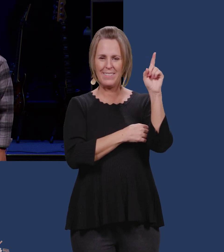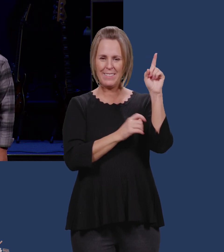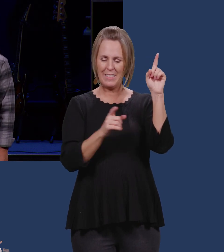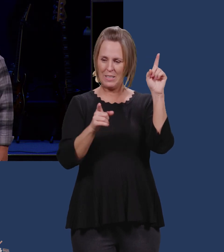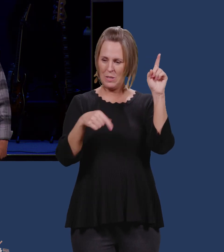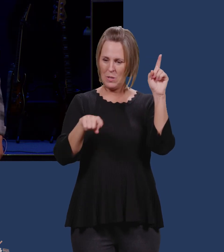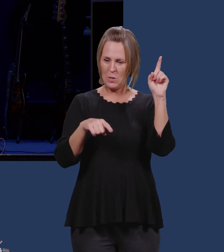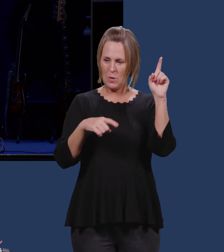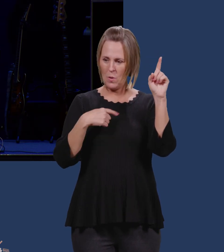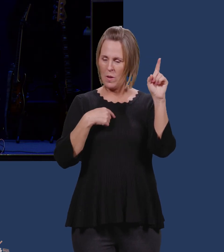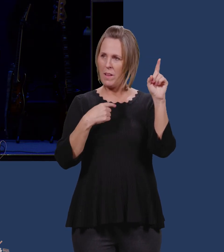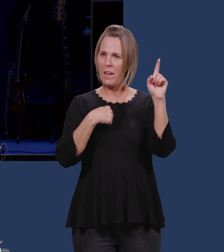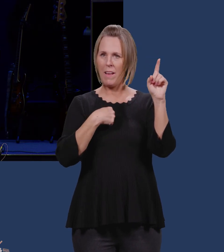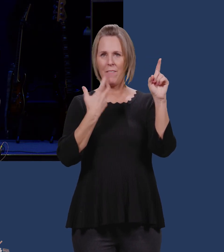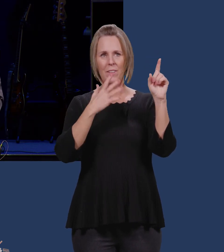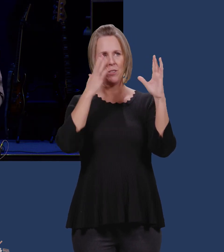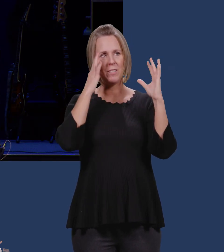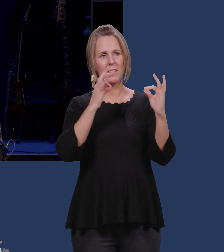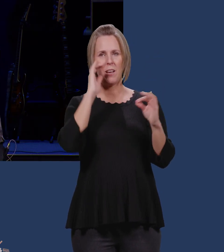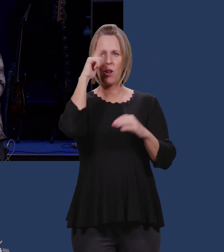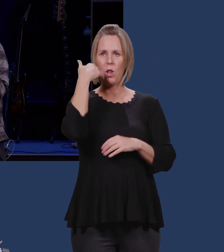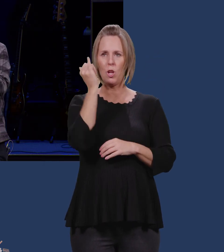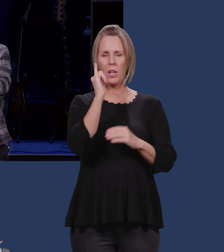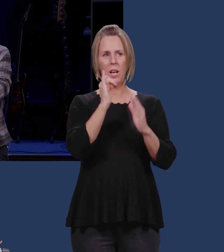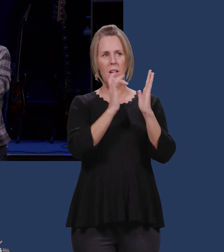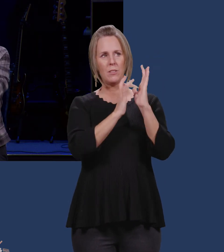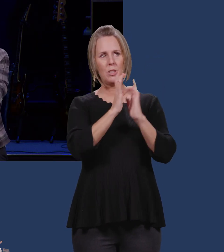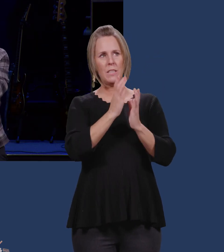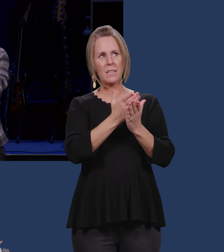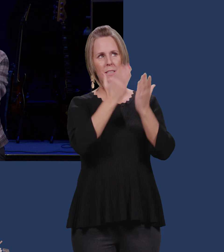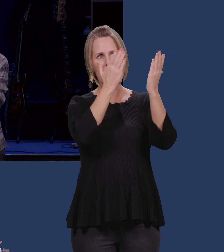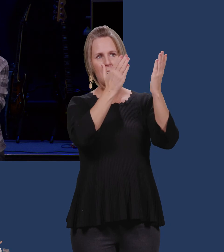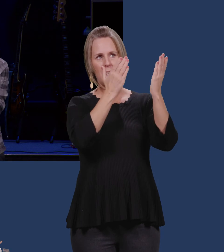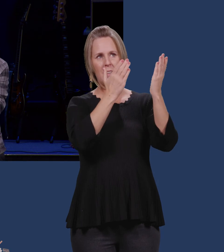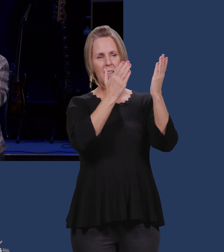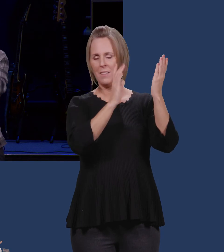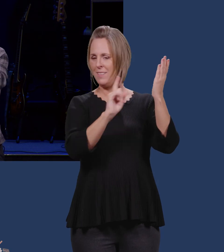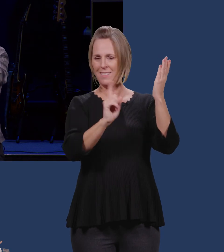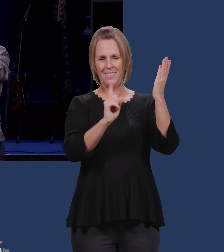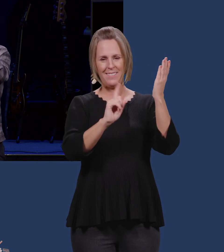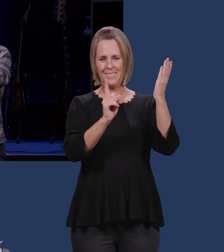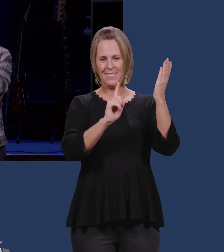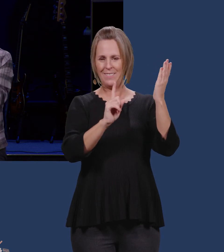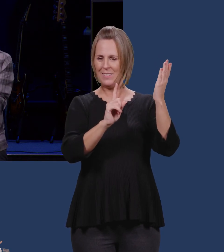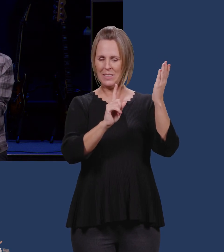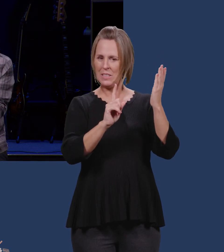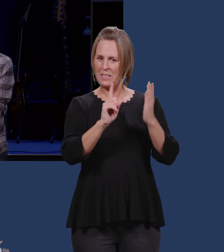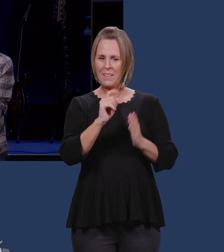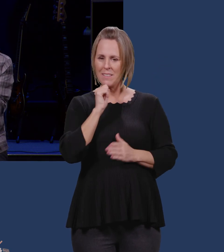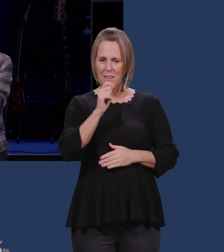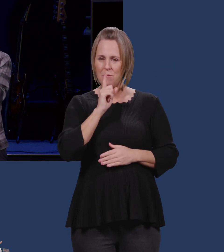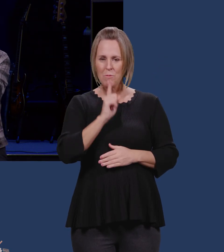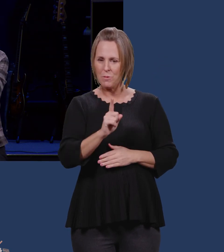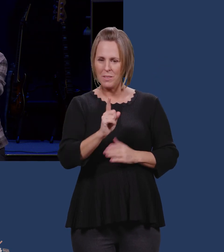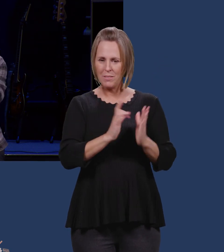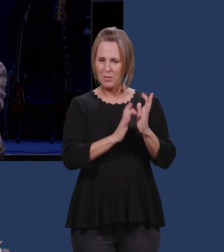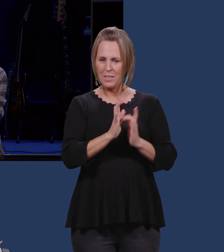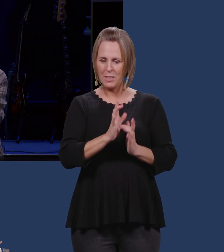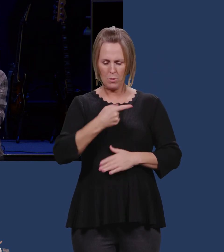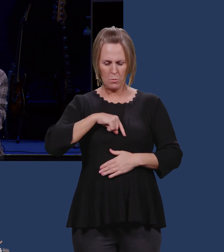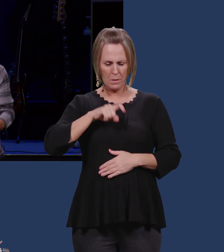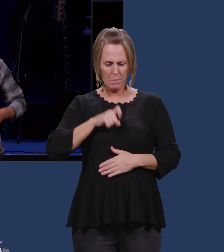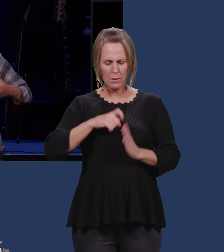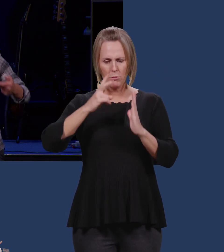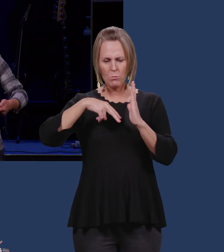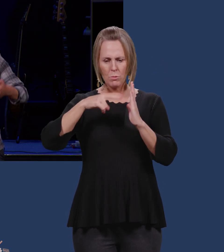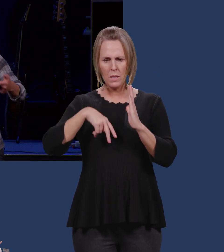you and I have made in our own image. We must go back to the Gospels and get to know the real Jesus. And when we